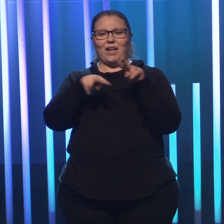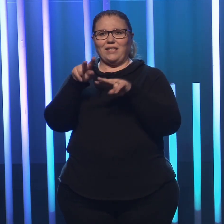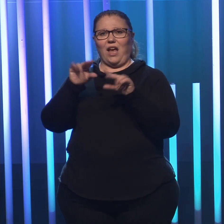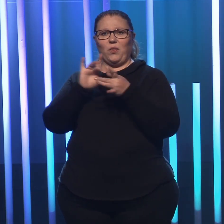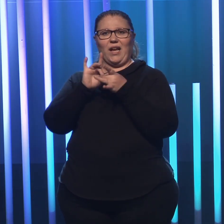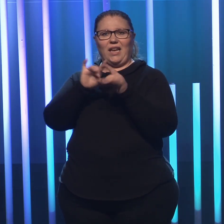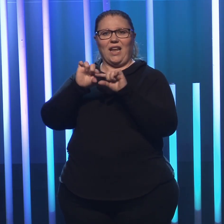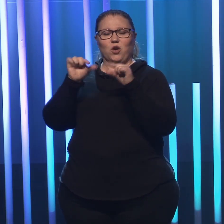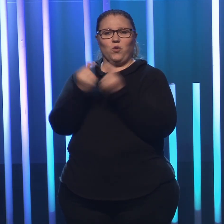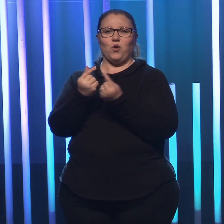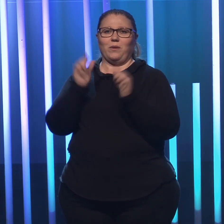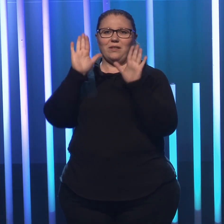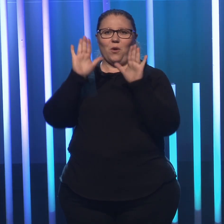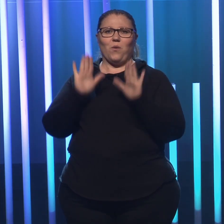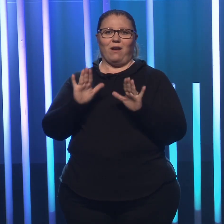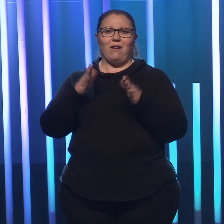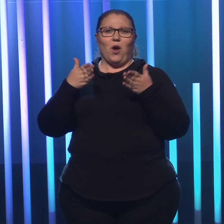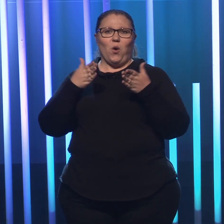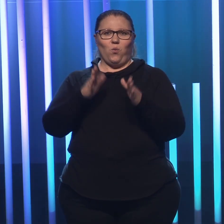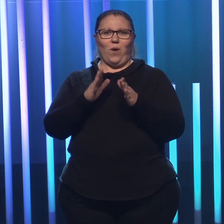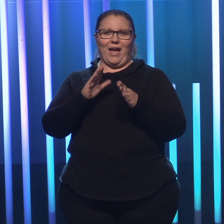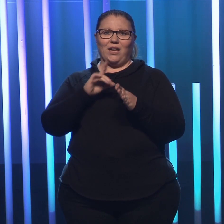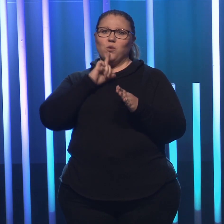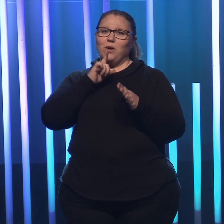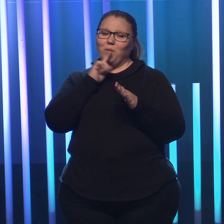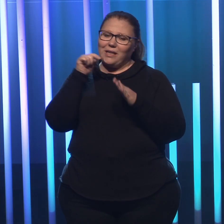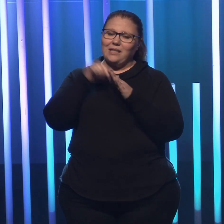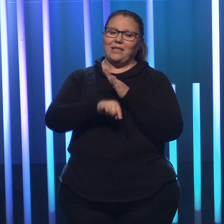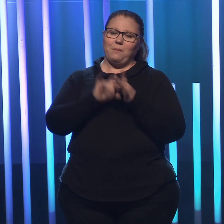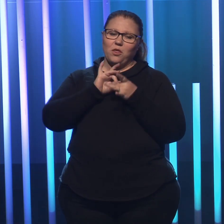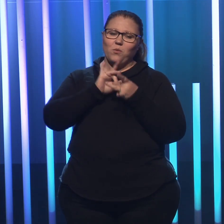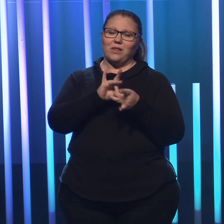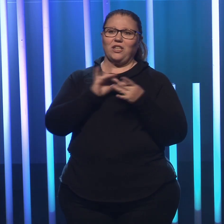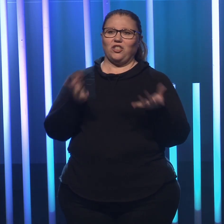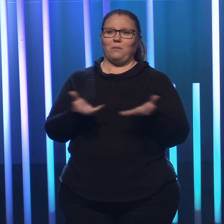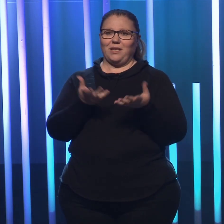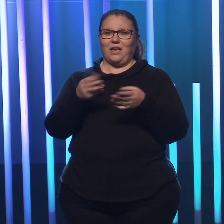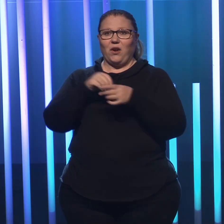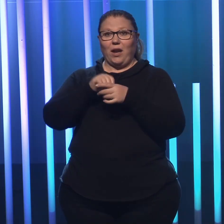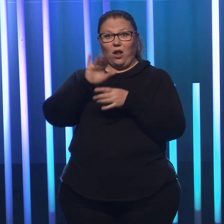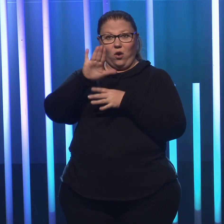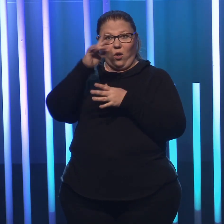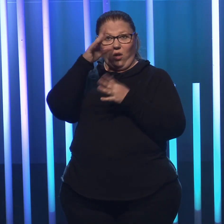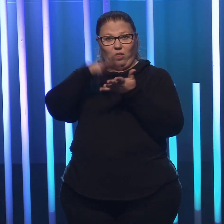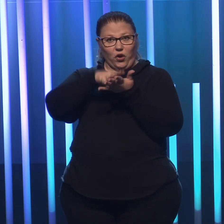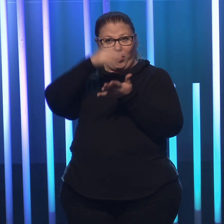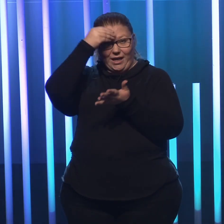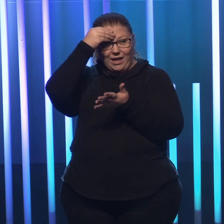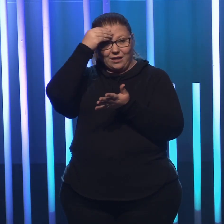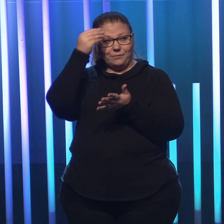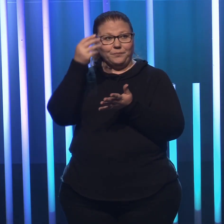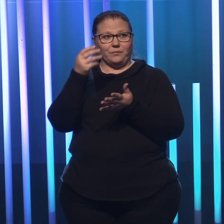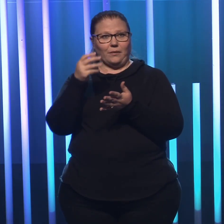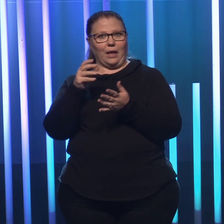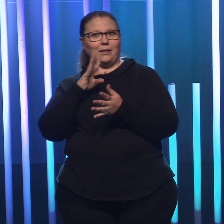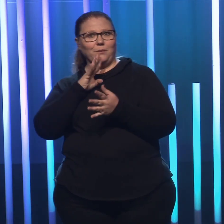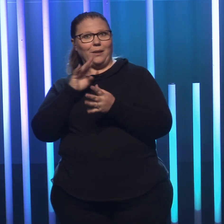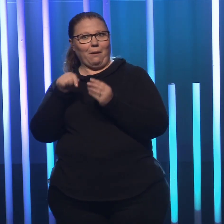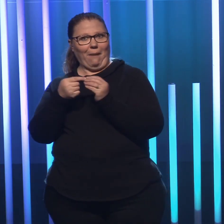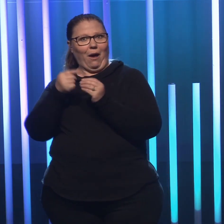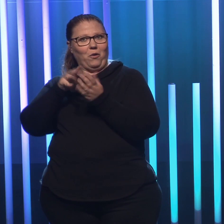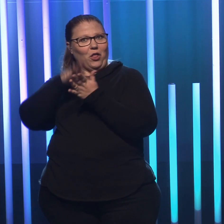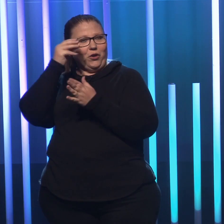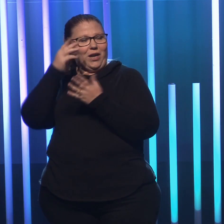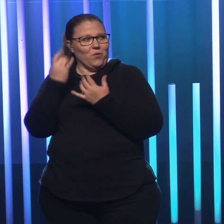to dive deeper into your relationships here, into your learning. And speaking of learning,